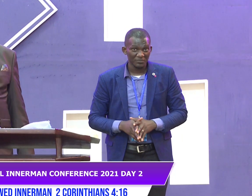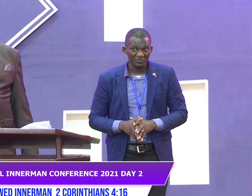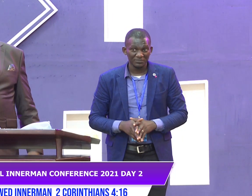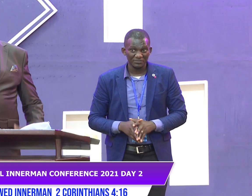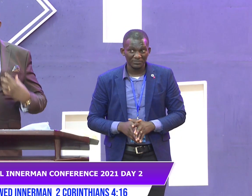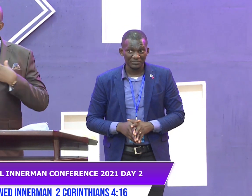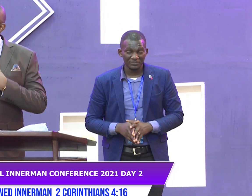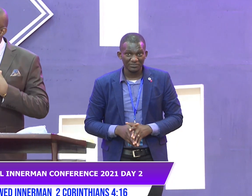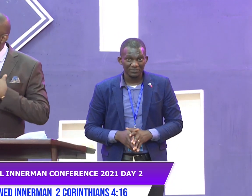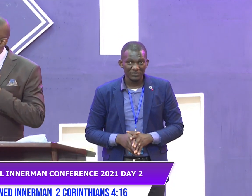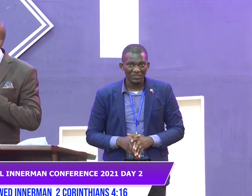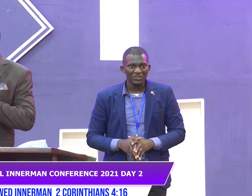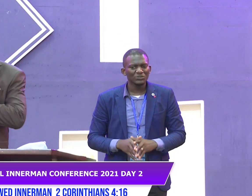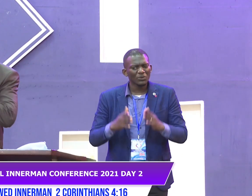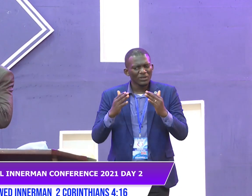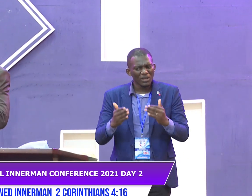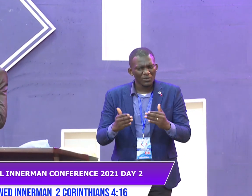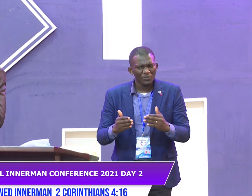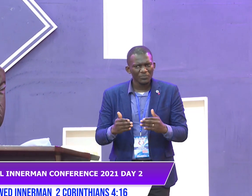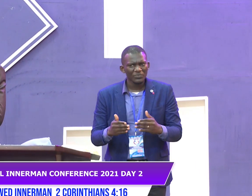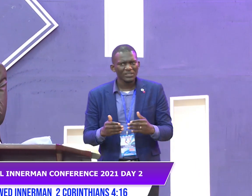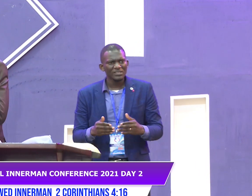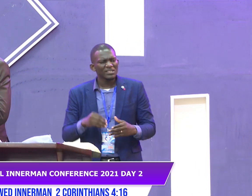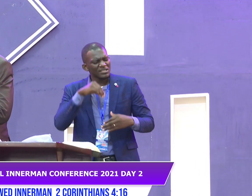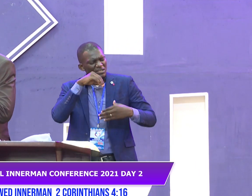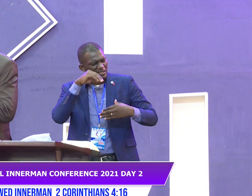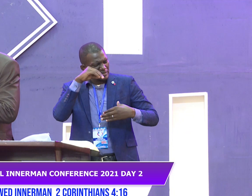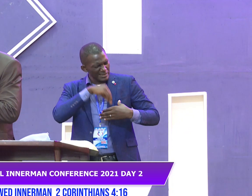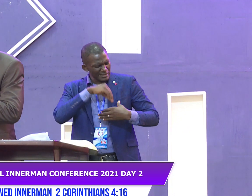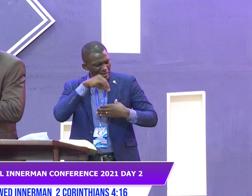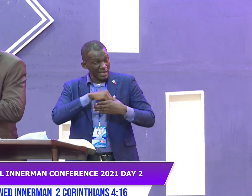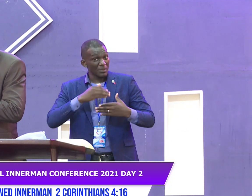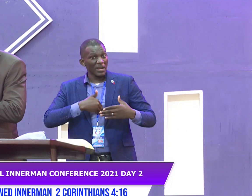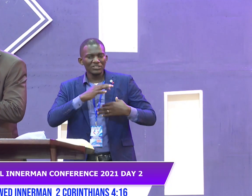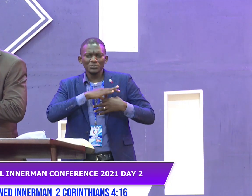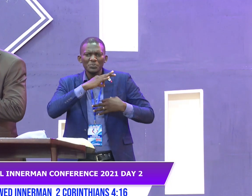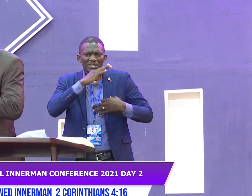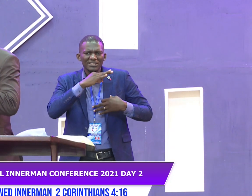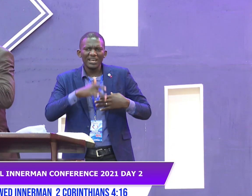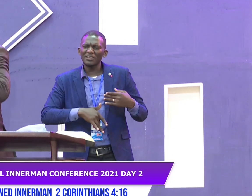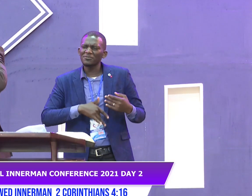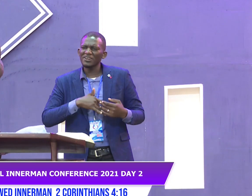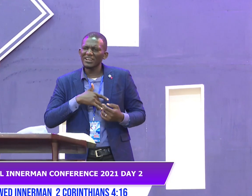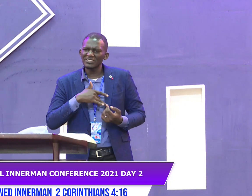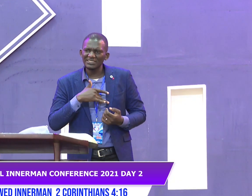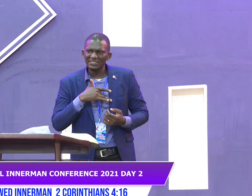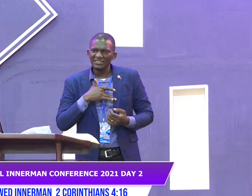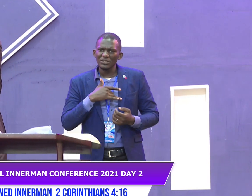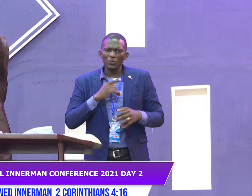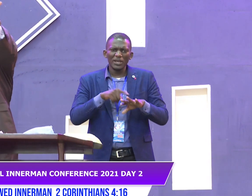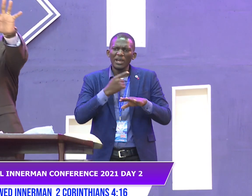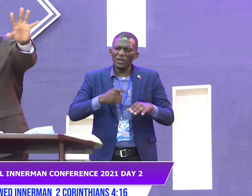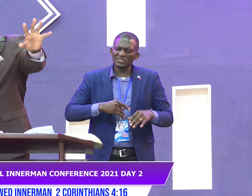minister of the Lord. Kati eri munda matugange gali magufu nnyo. Inside of me, my eyes, my inner eyes were. Nange na